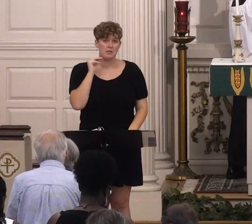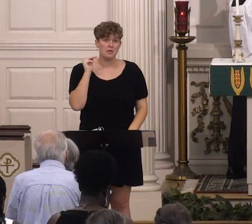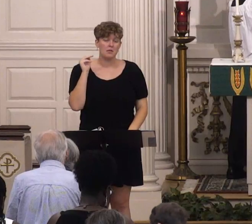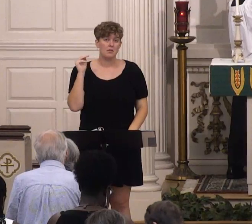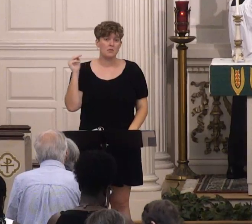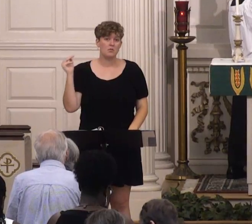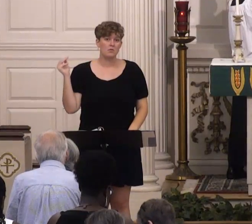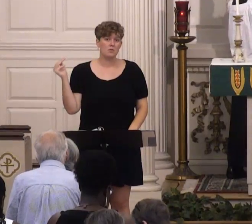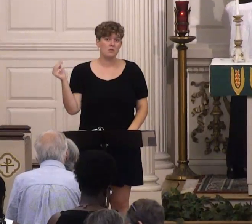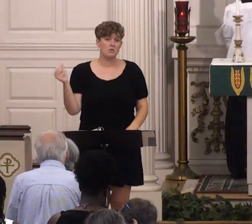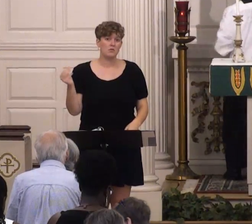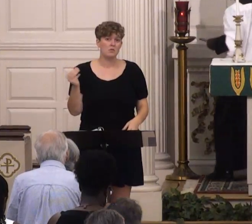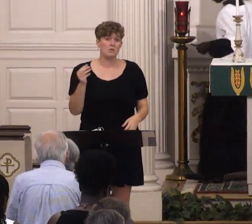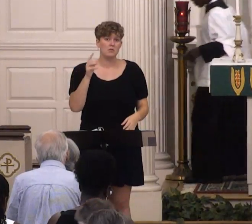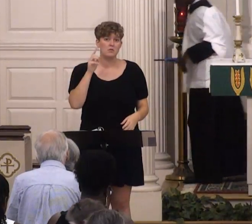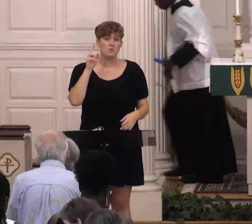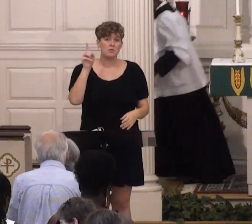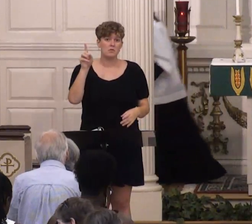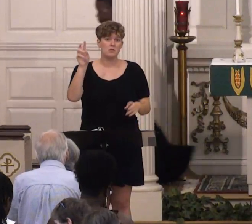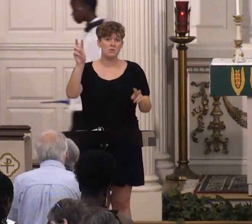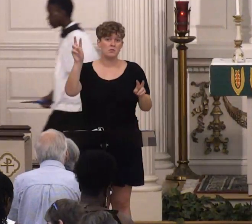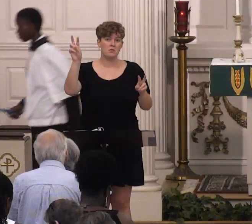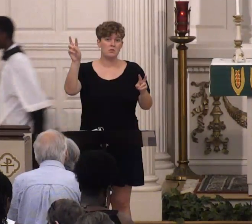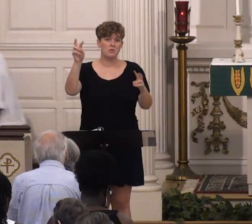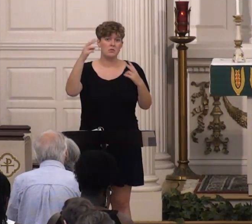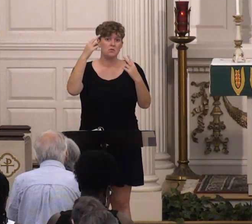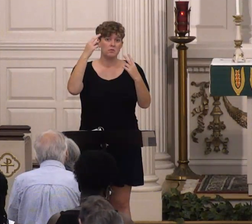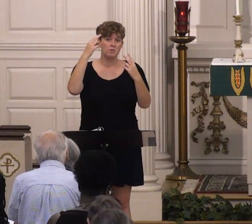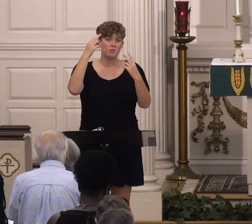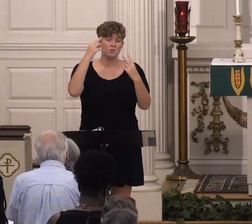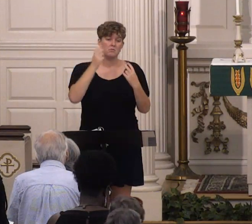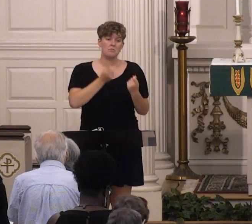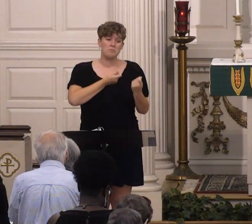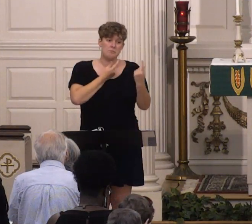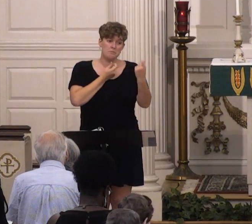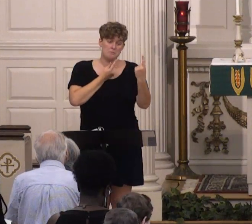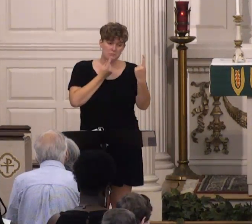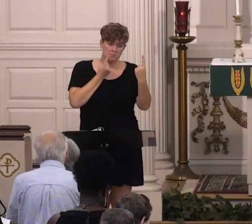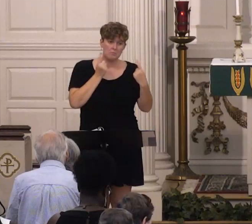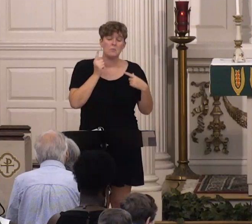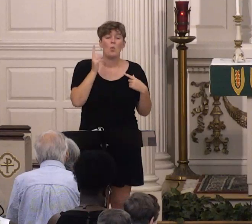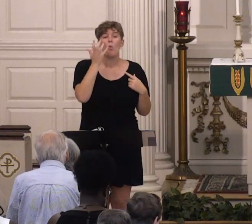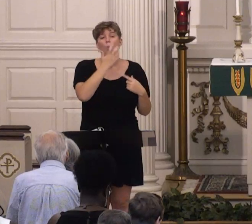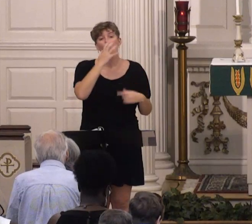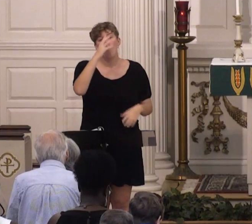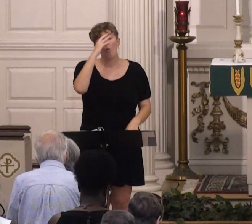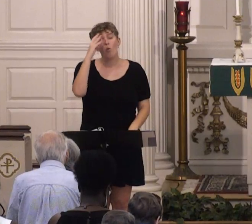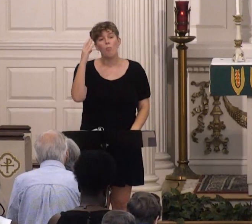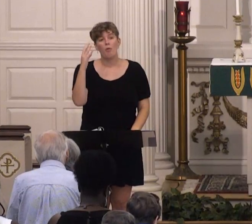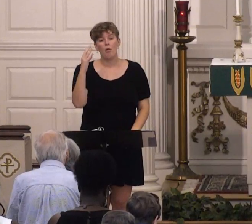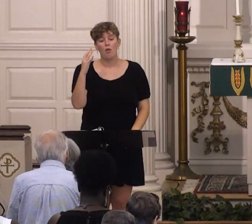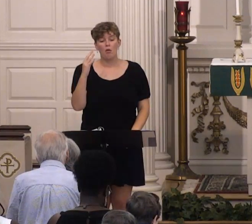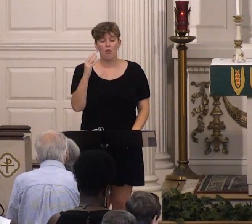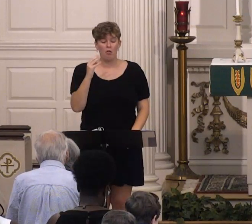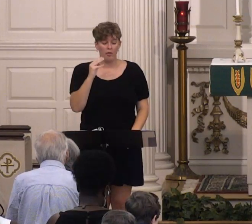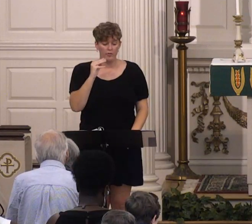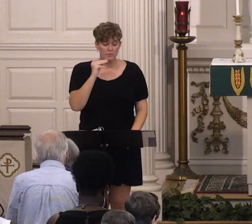Maria, toward us your eyes compassionate. O